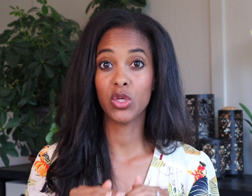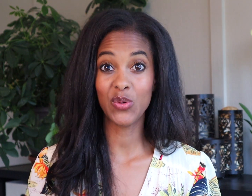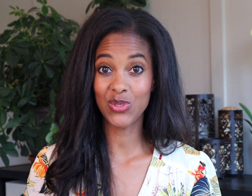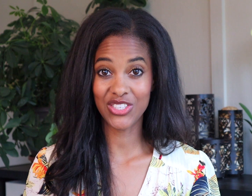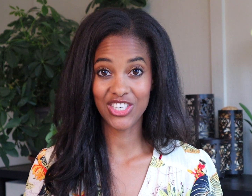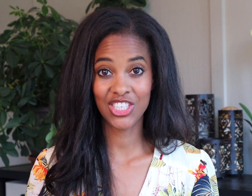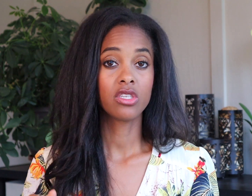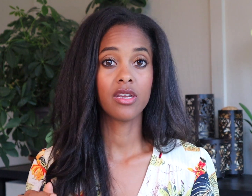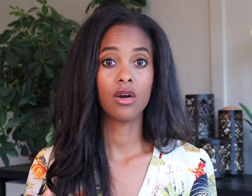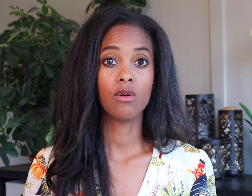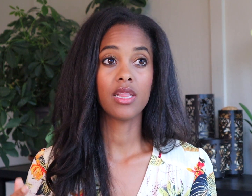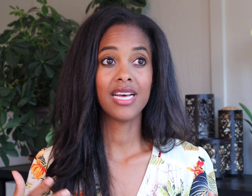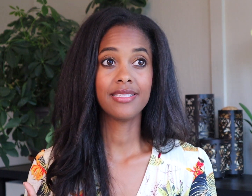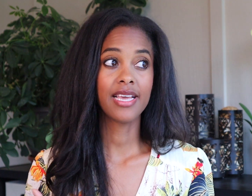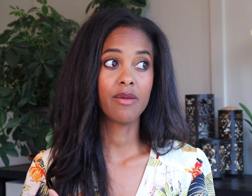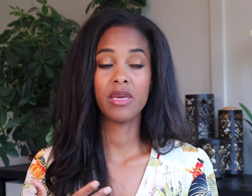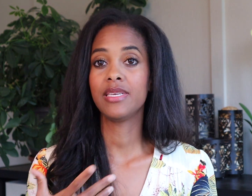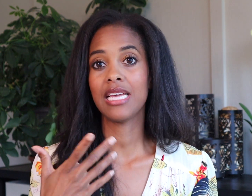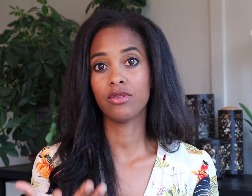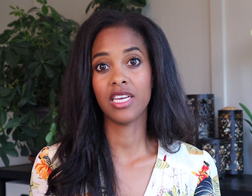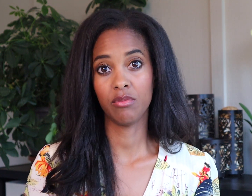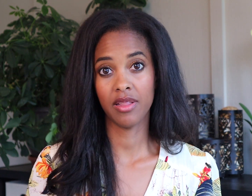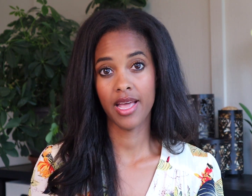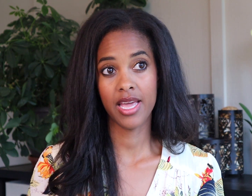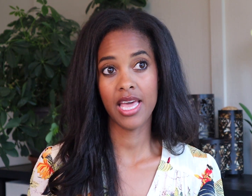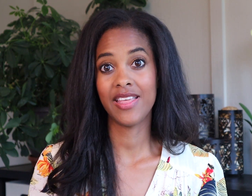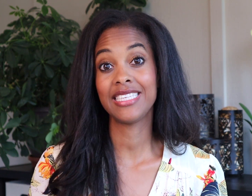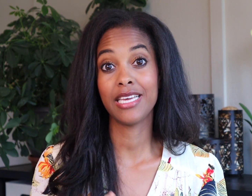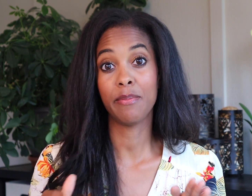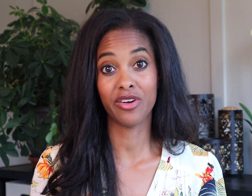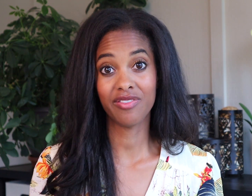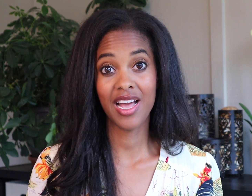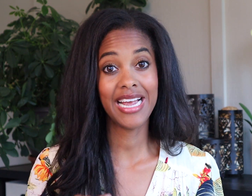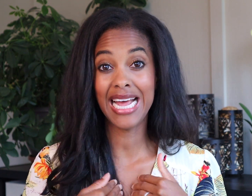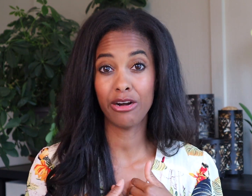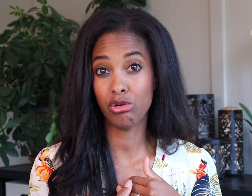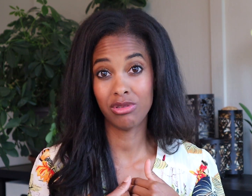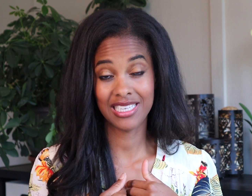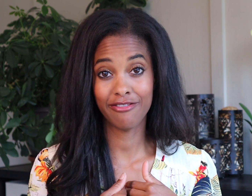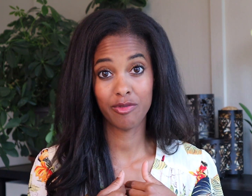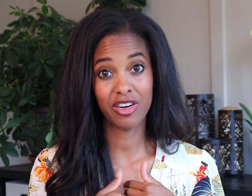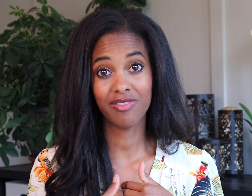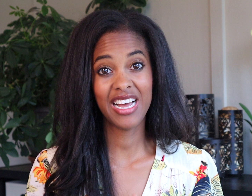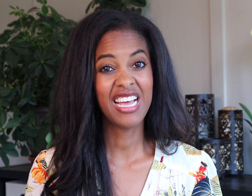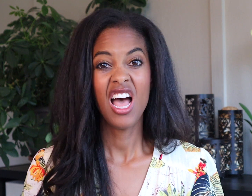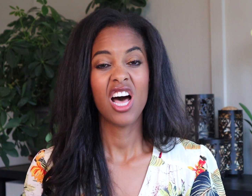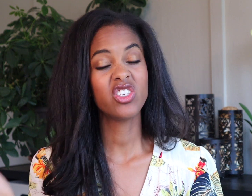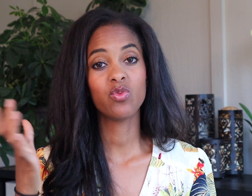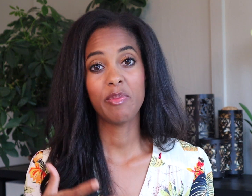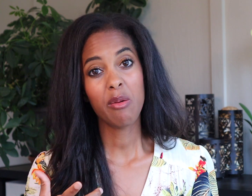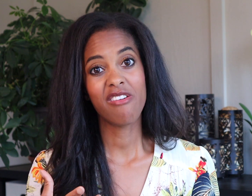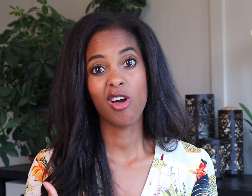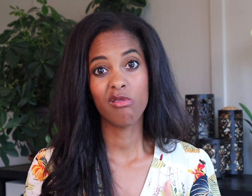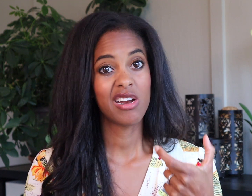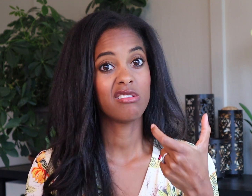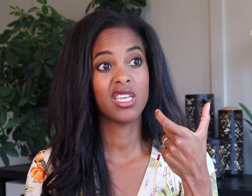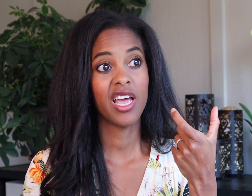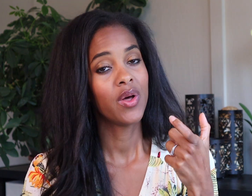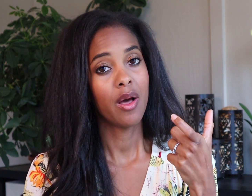Google search. So let's say baby's outside playing and they see a butterfly and I don't know the sign for butterfly. I'll just whip out my phone and I'll say